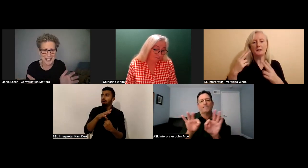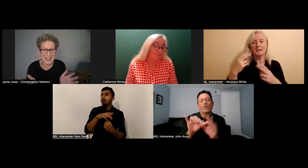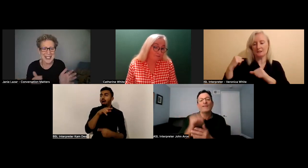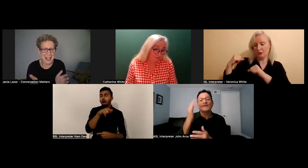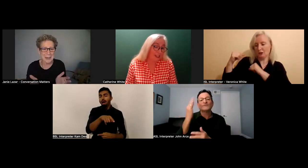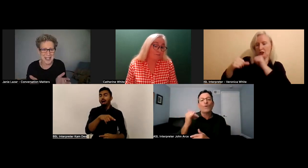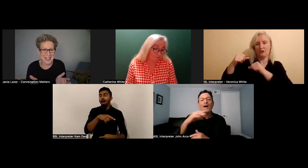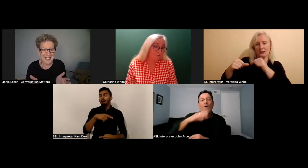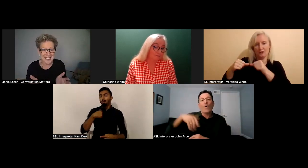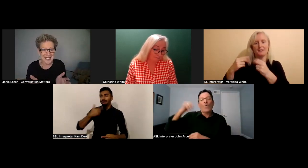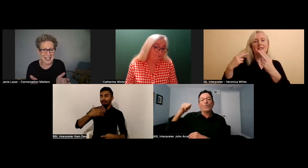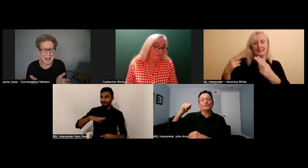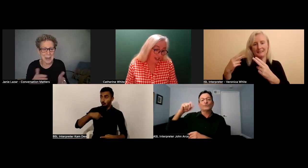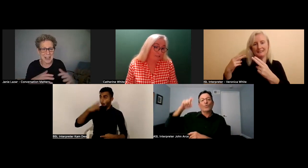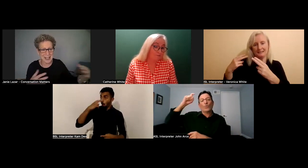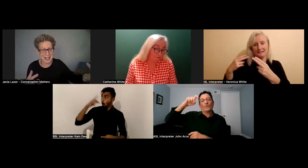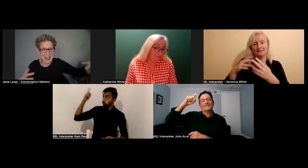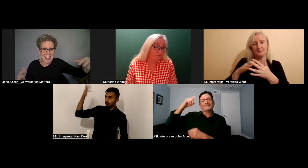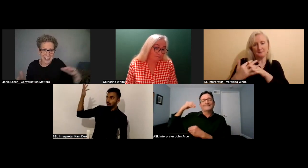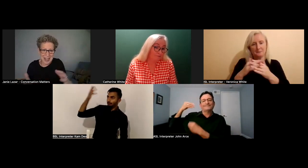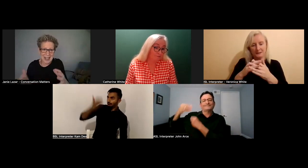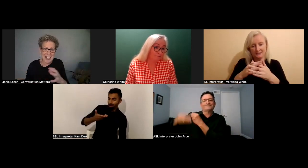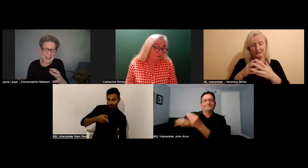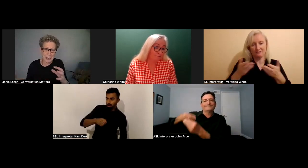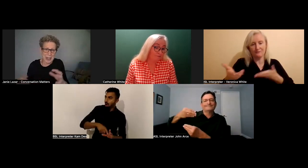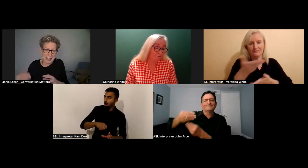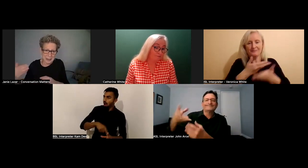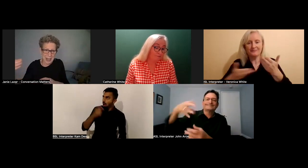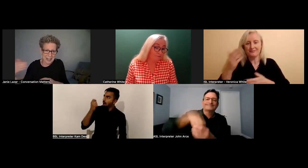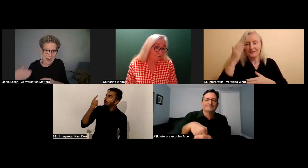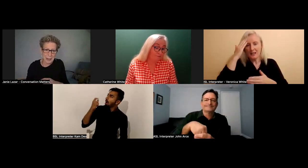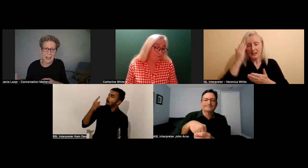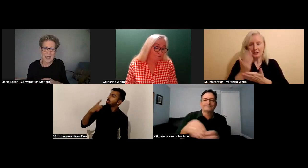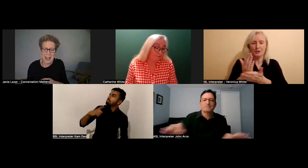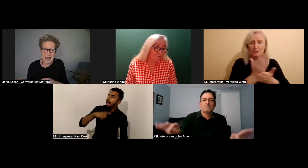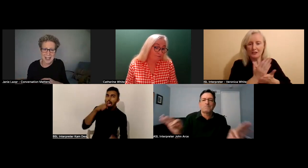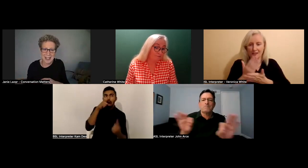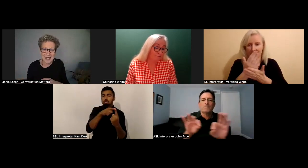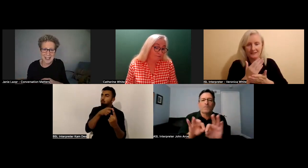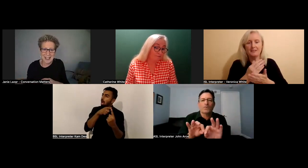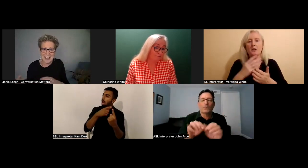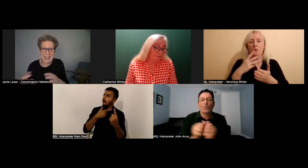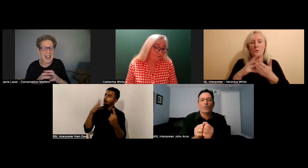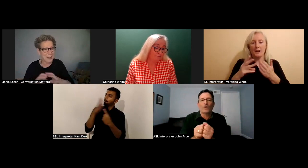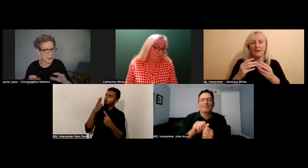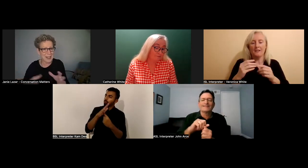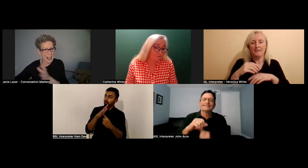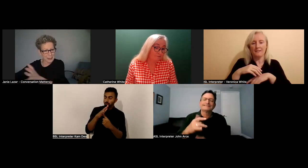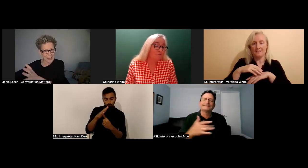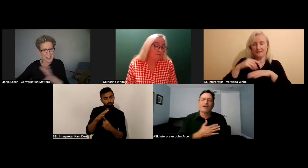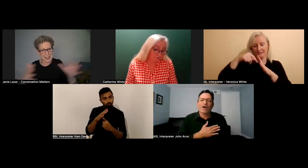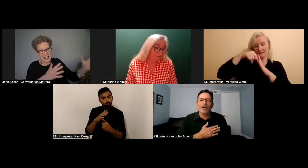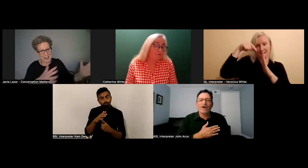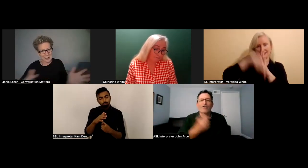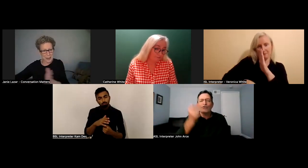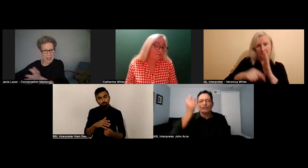intergenerational work comes Yeah. in, because then with that depth of understanding, everything that